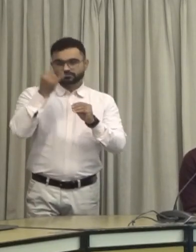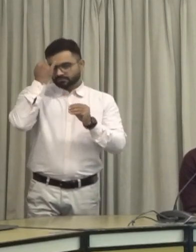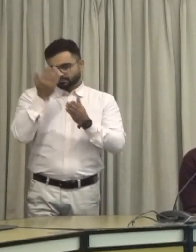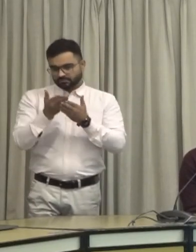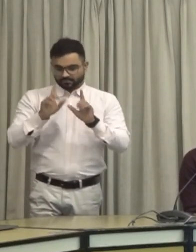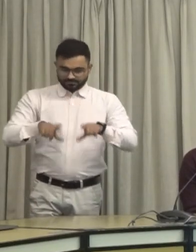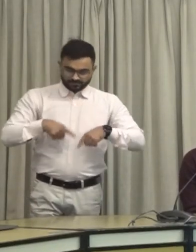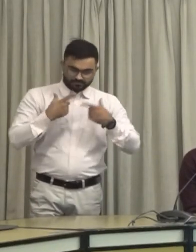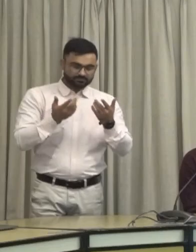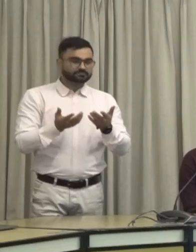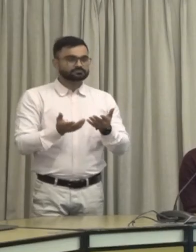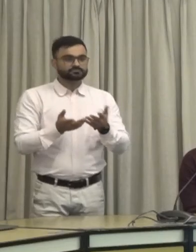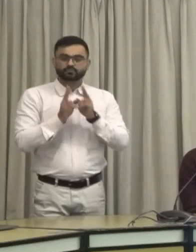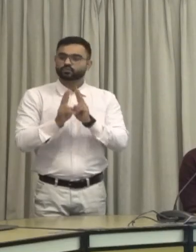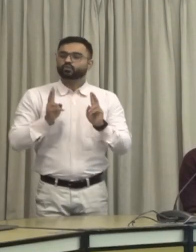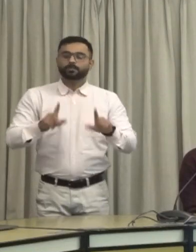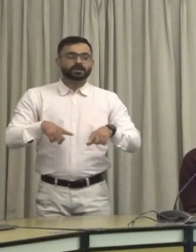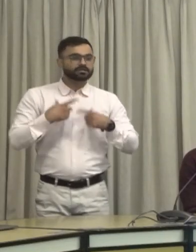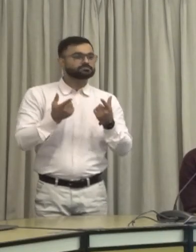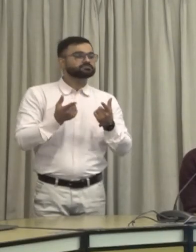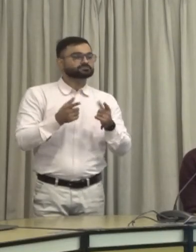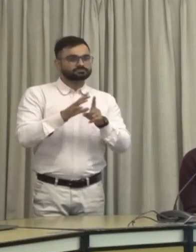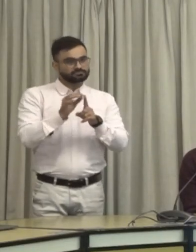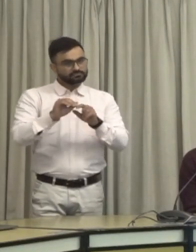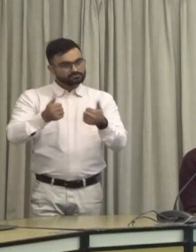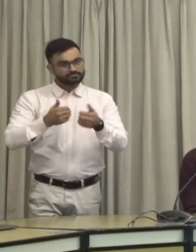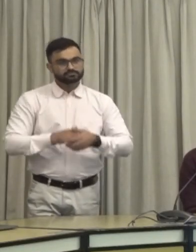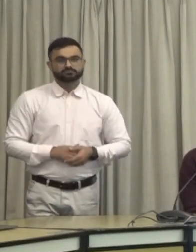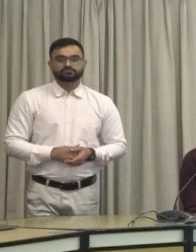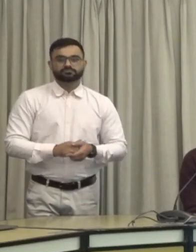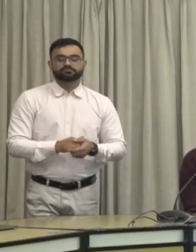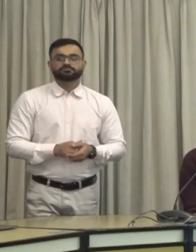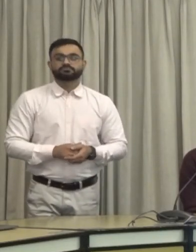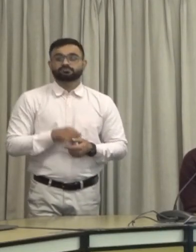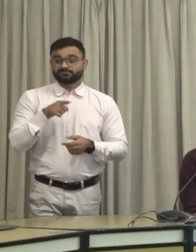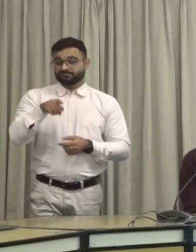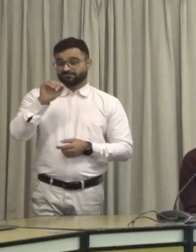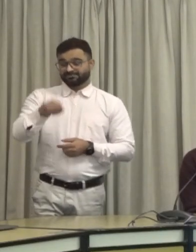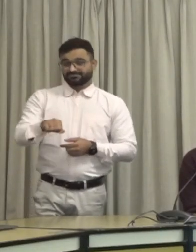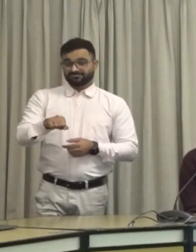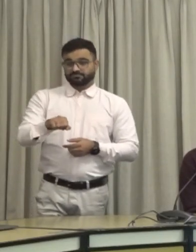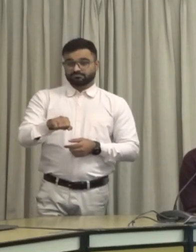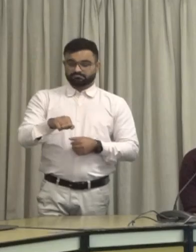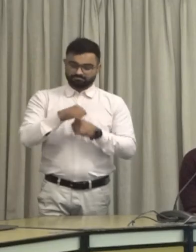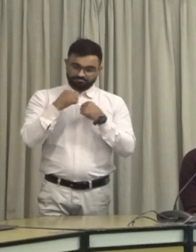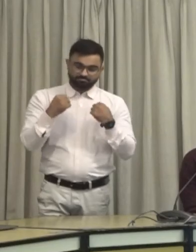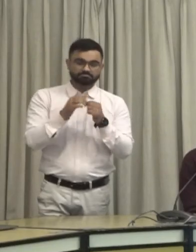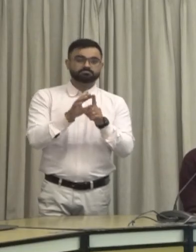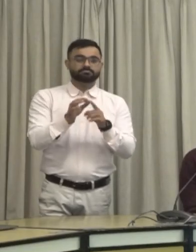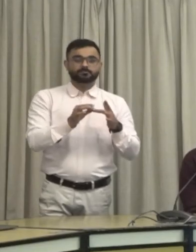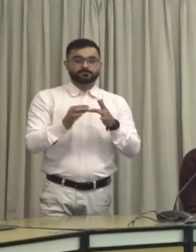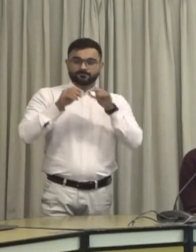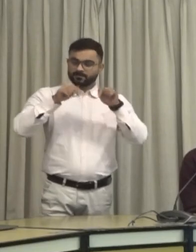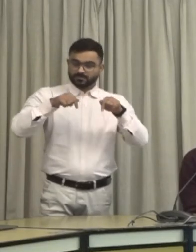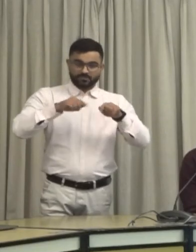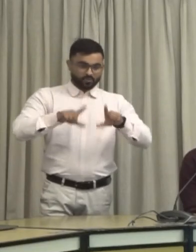be live as a normal life for as long as you can. That should be where our emphasis should be, especially